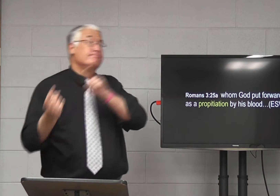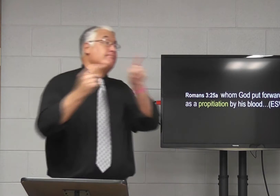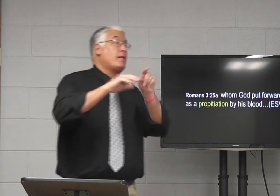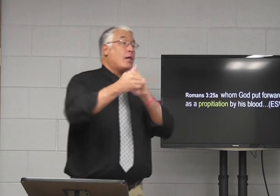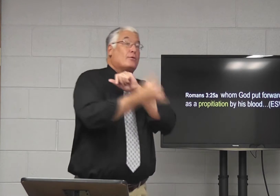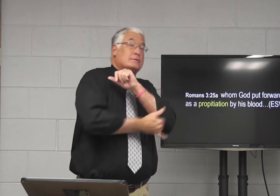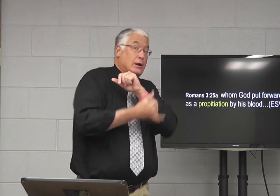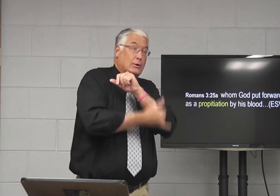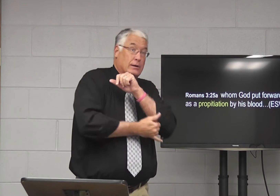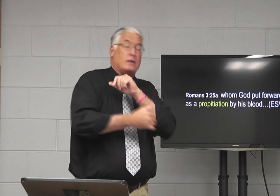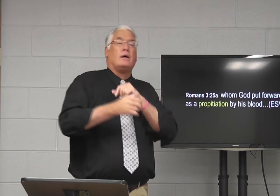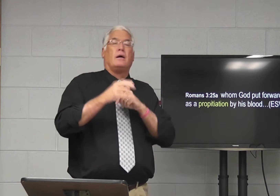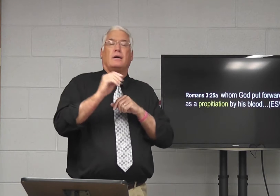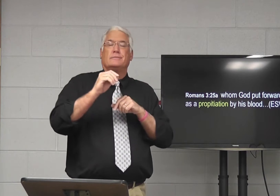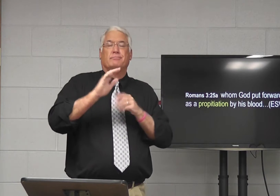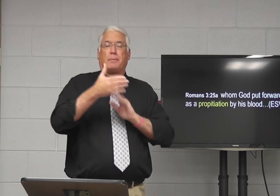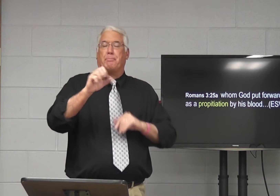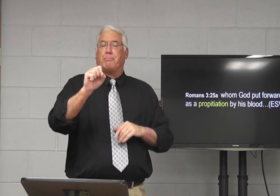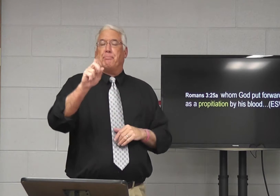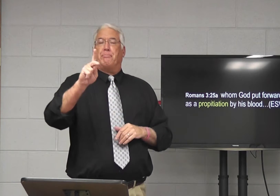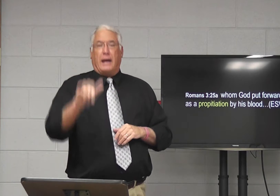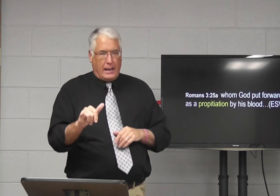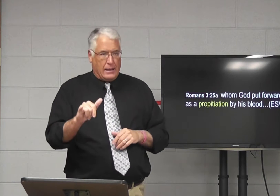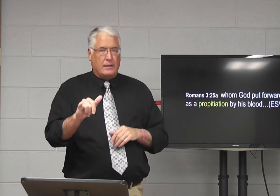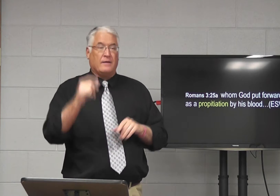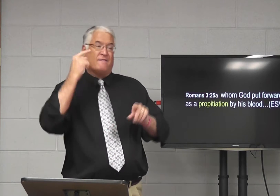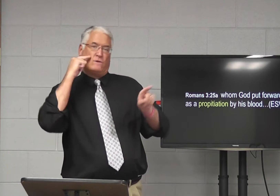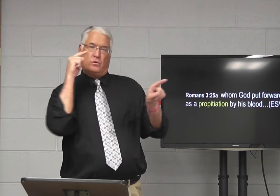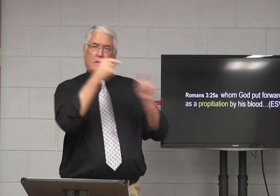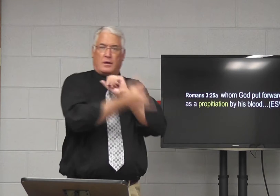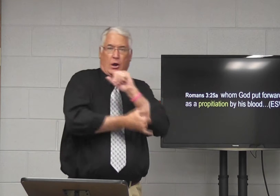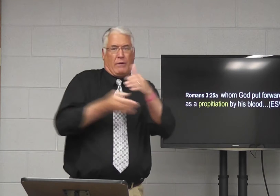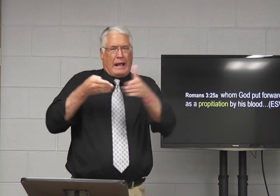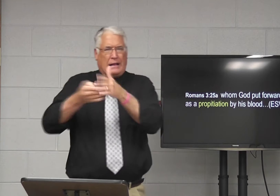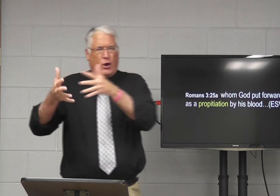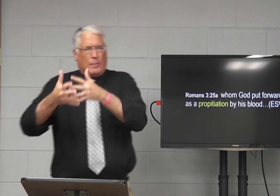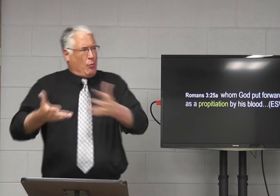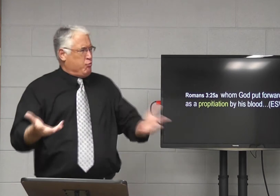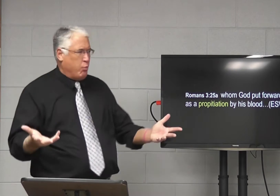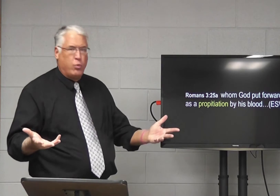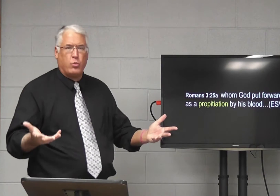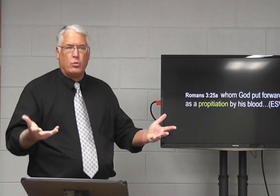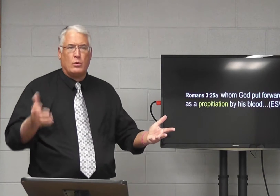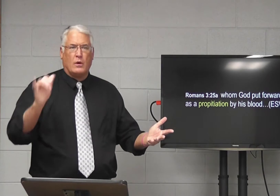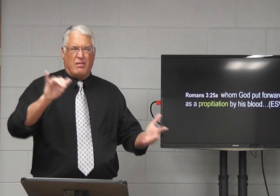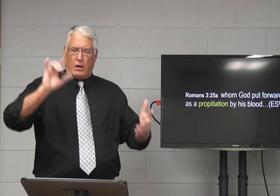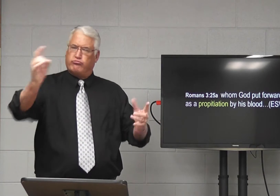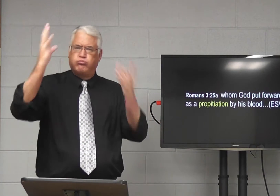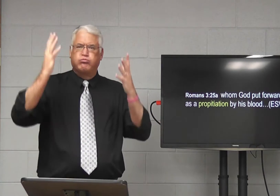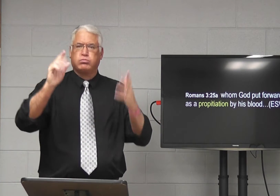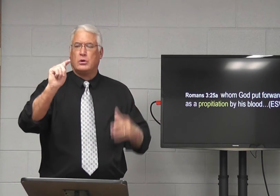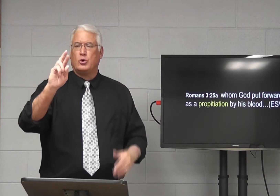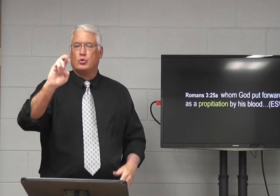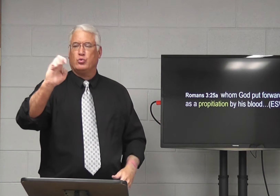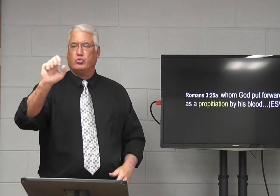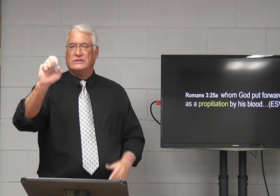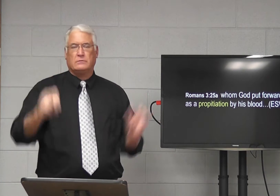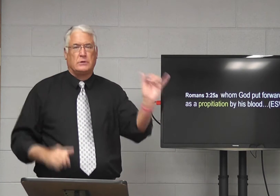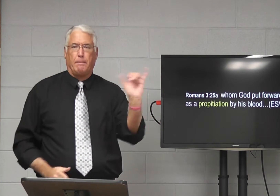maybe an American goes to another country and becomes a spy against America, that's horrible. That's